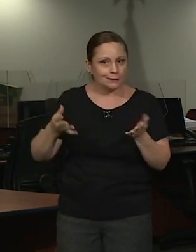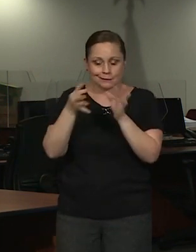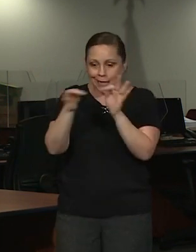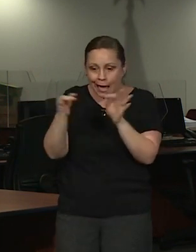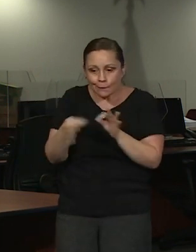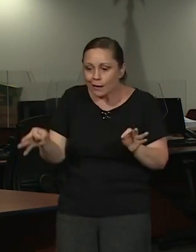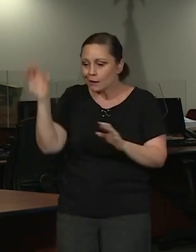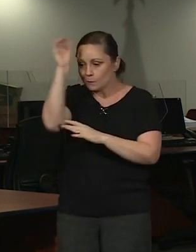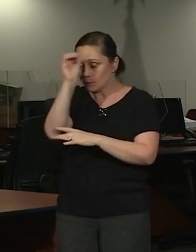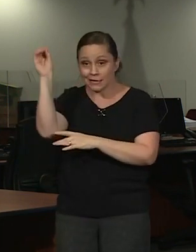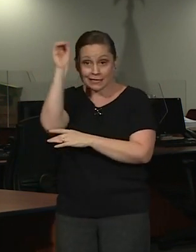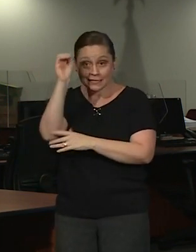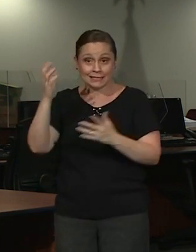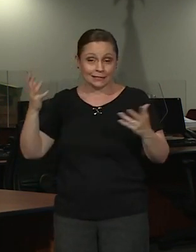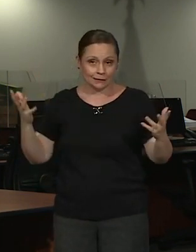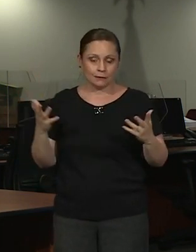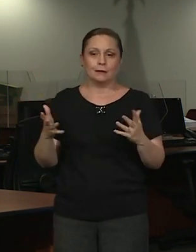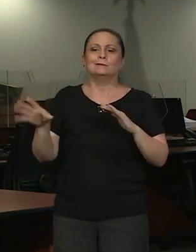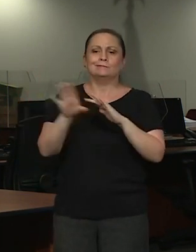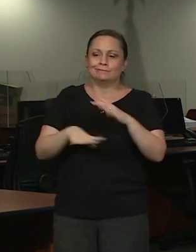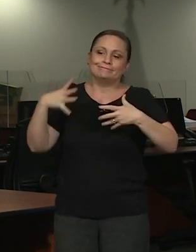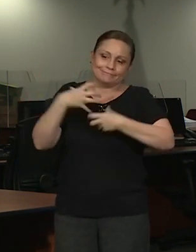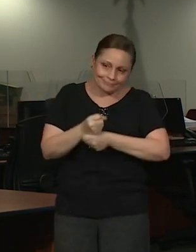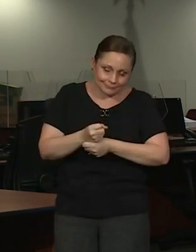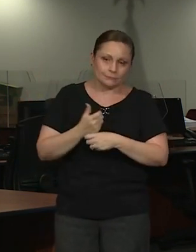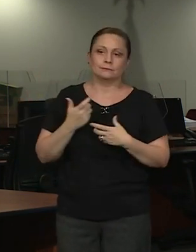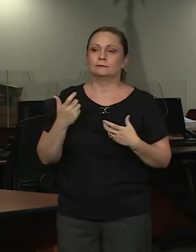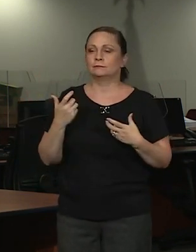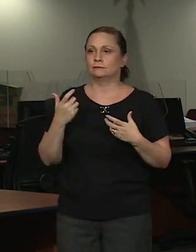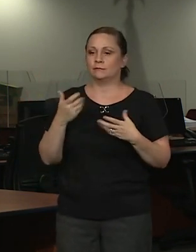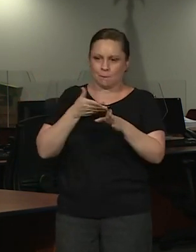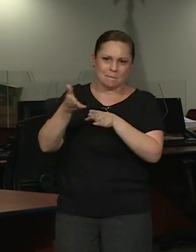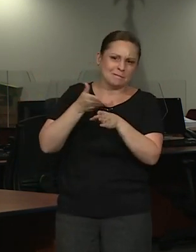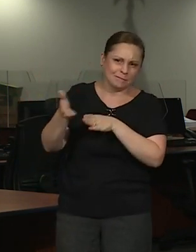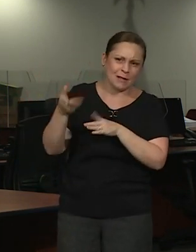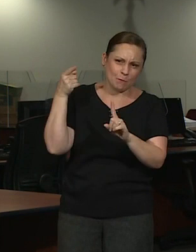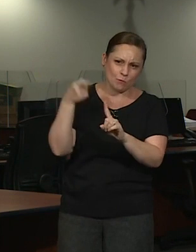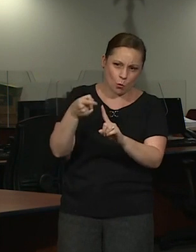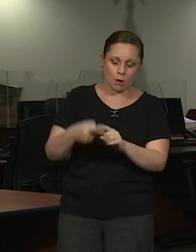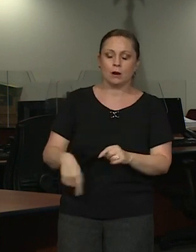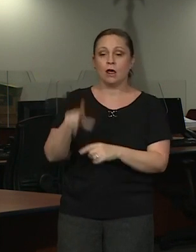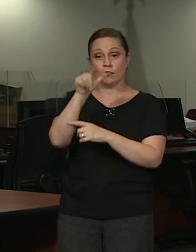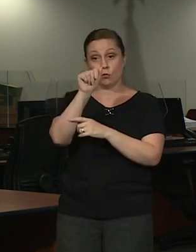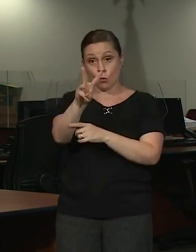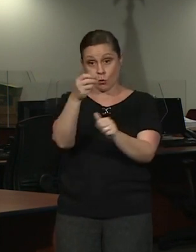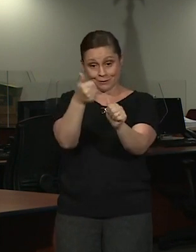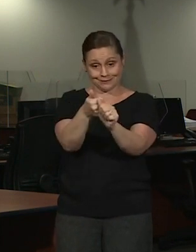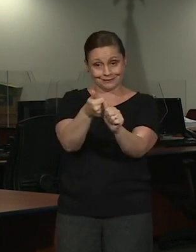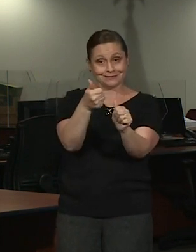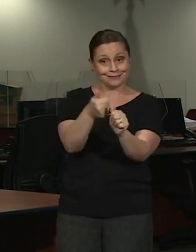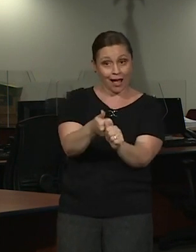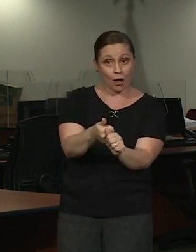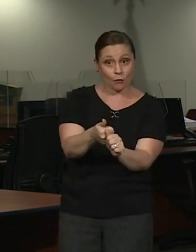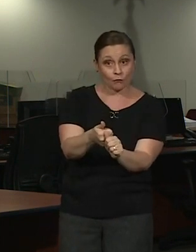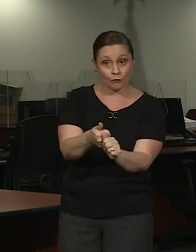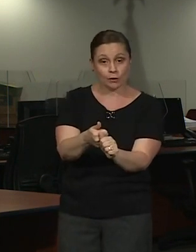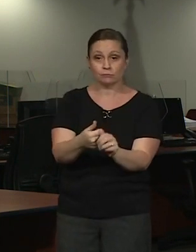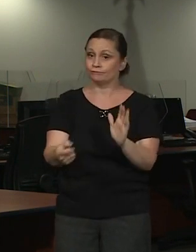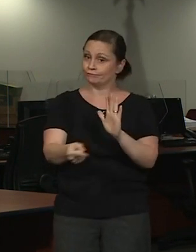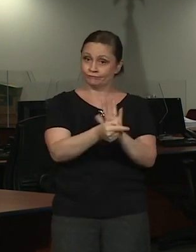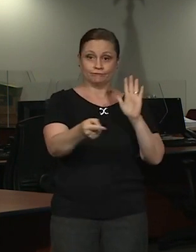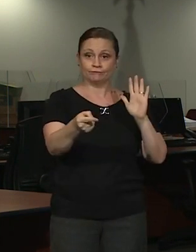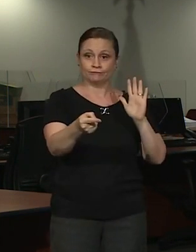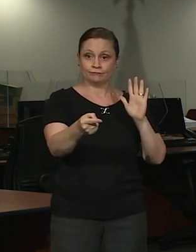with it. But the essence of it was that the law itself that prohibits the moving, destruction, renaming of